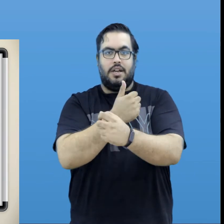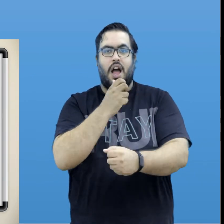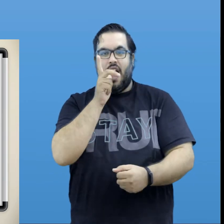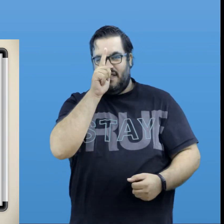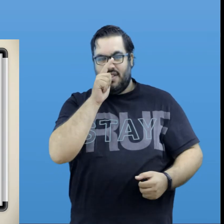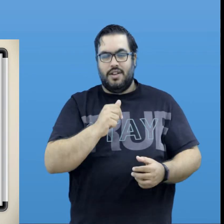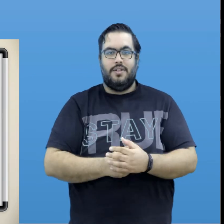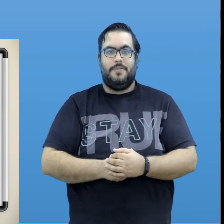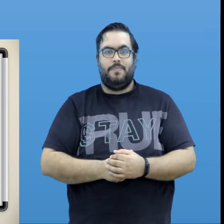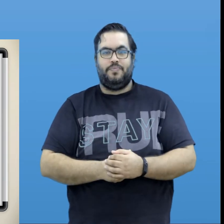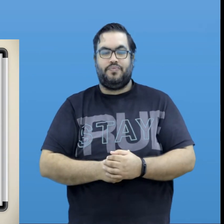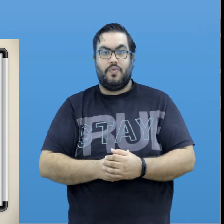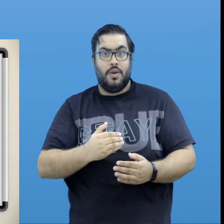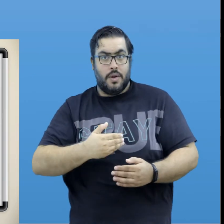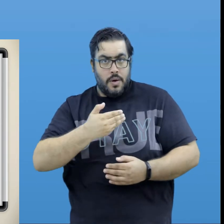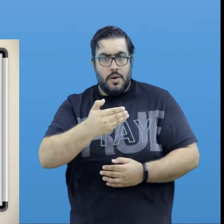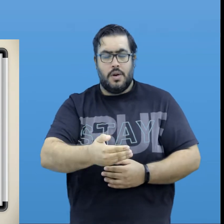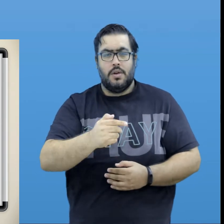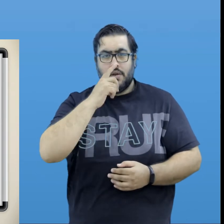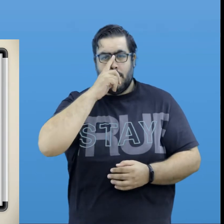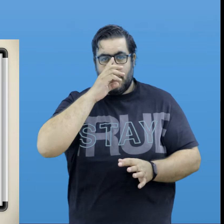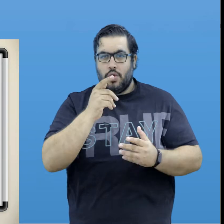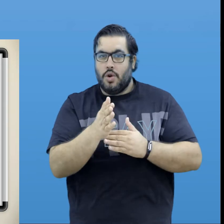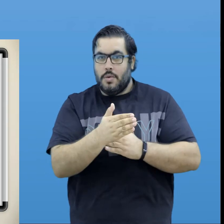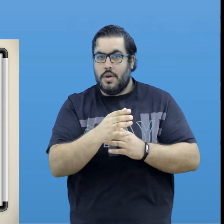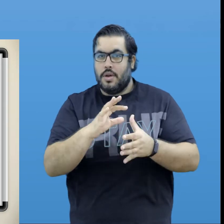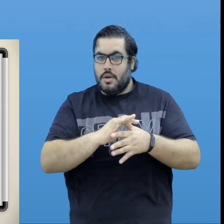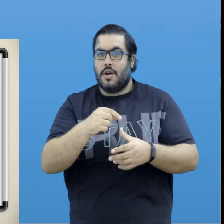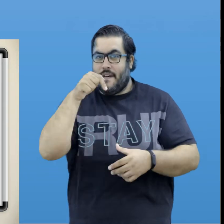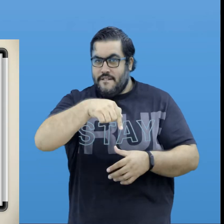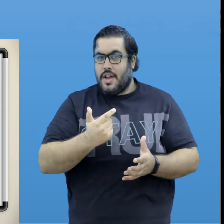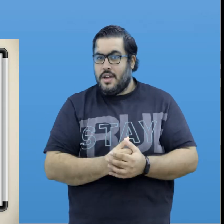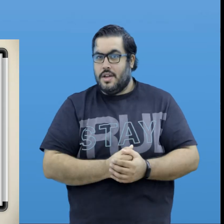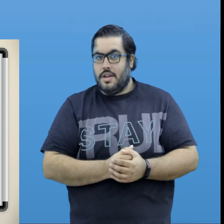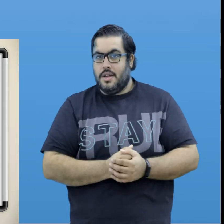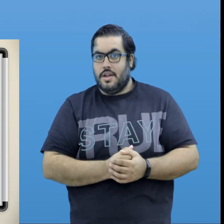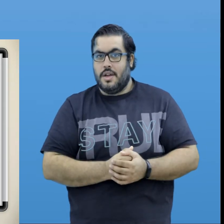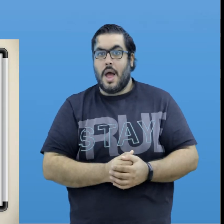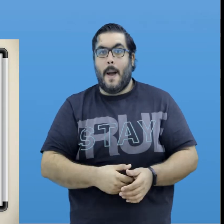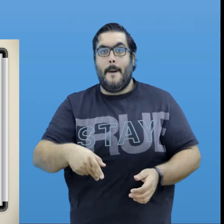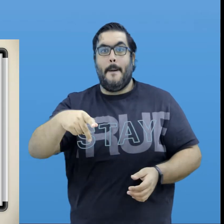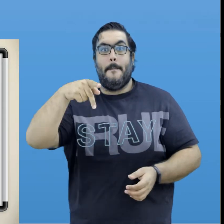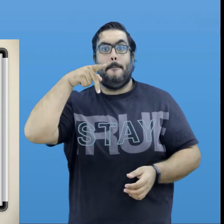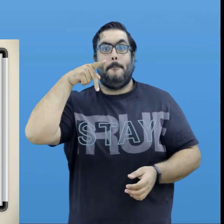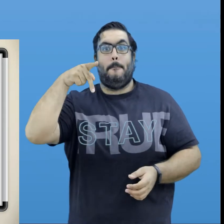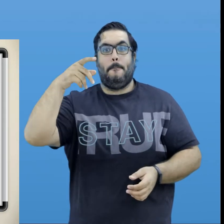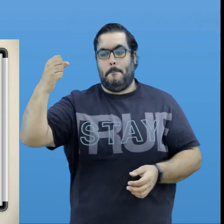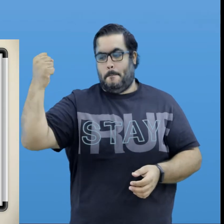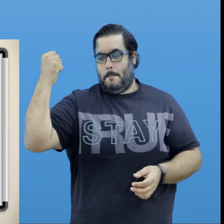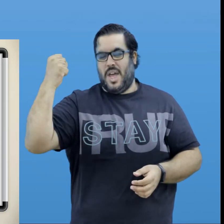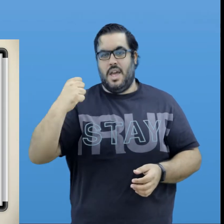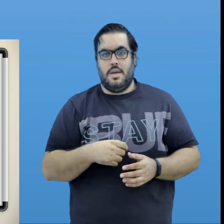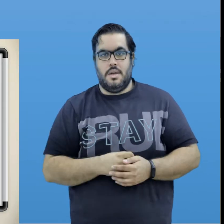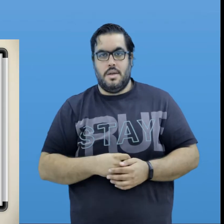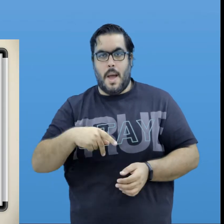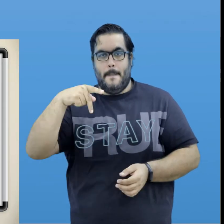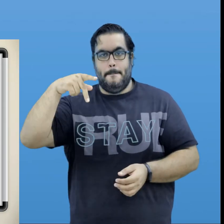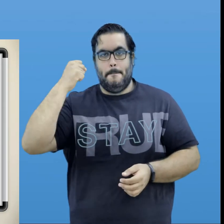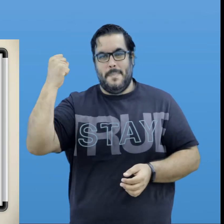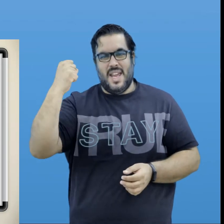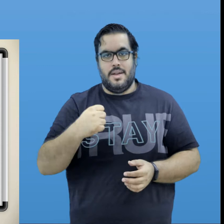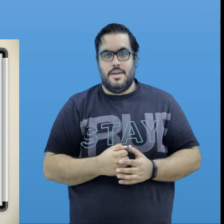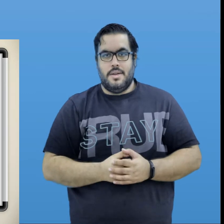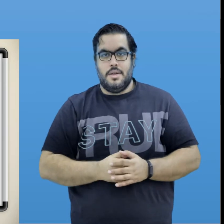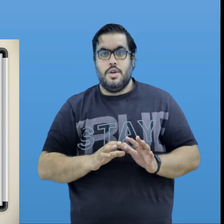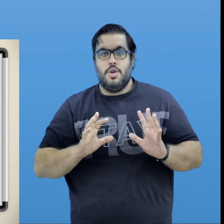we use the word also. This is a sequence word. Try your best to use these type of words in your summary to